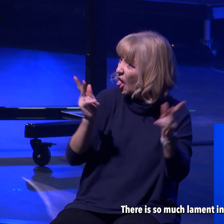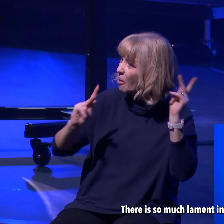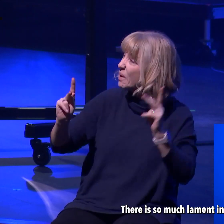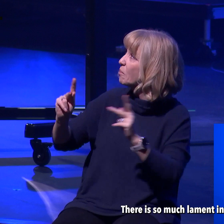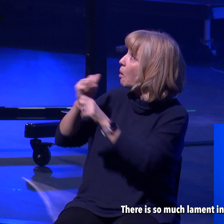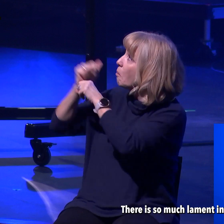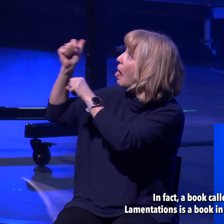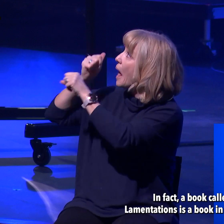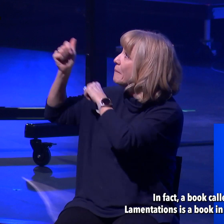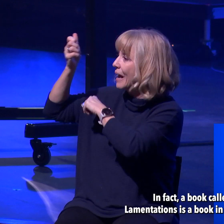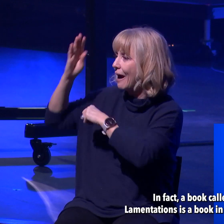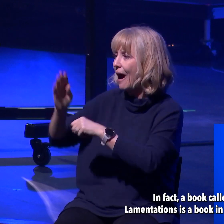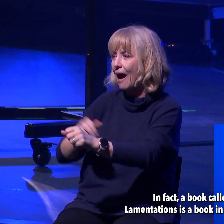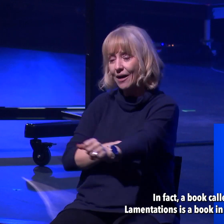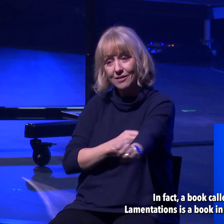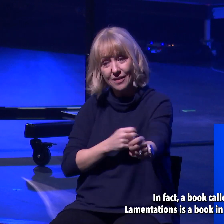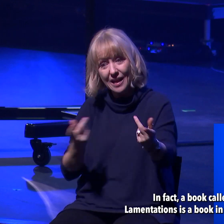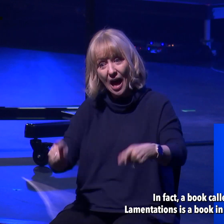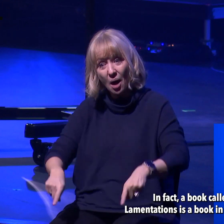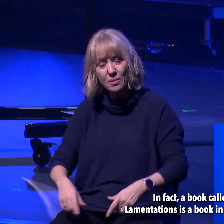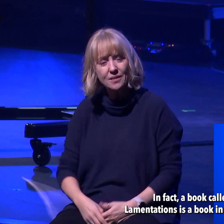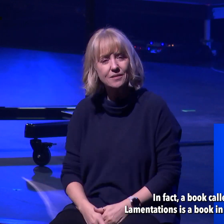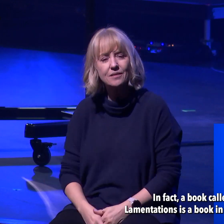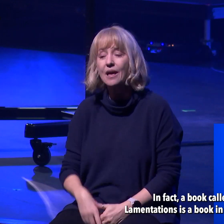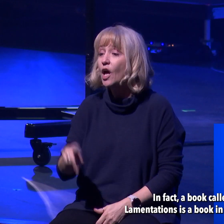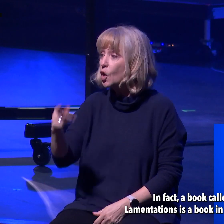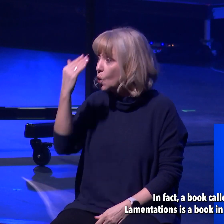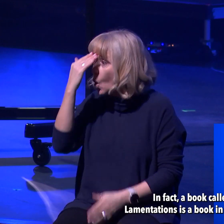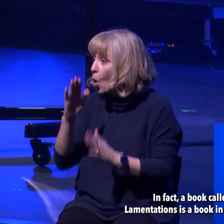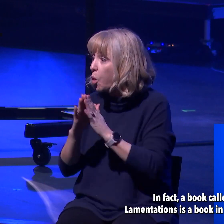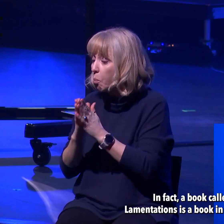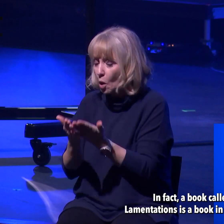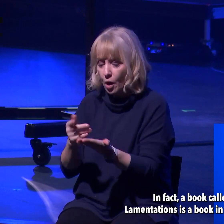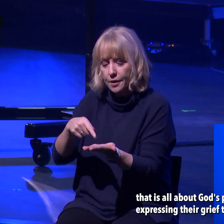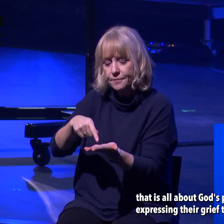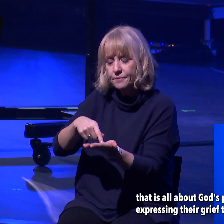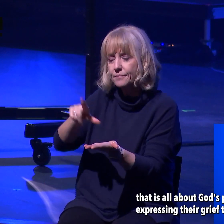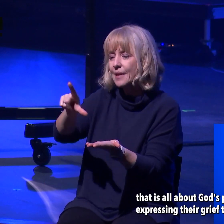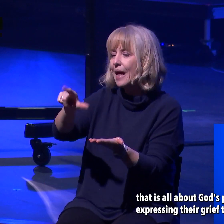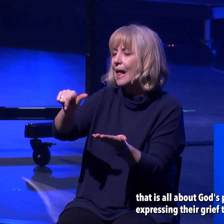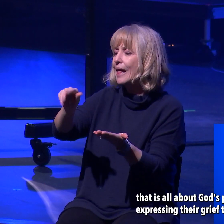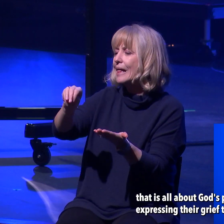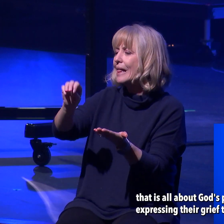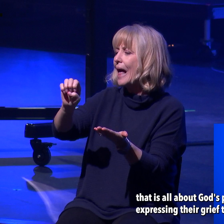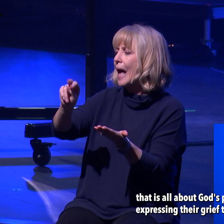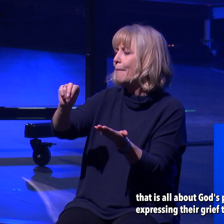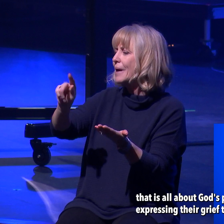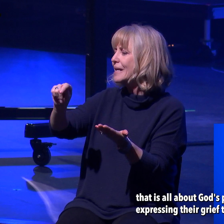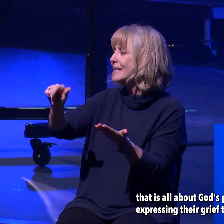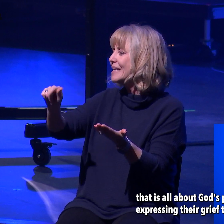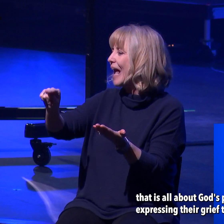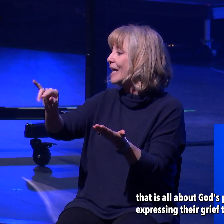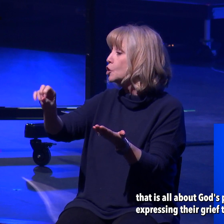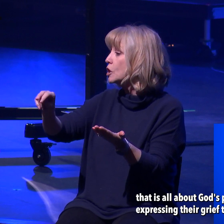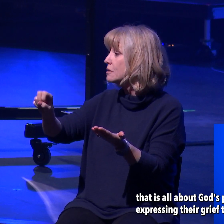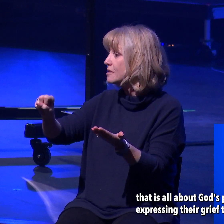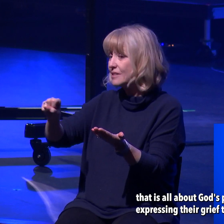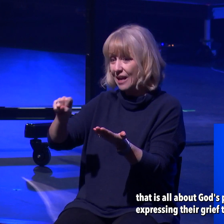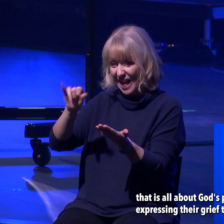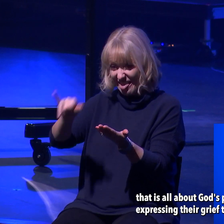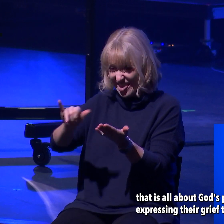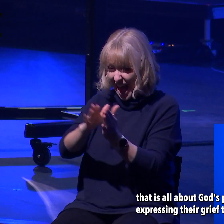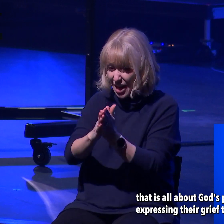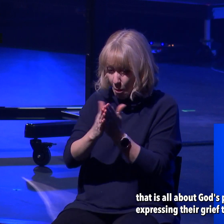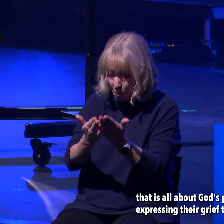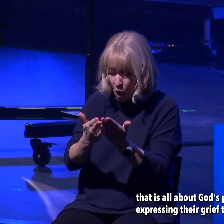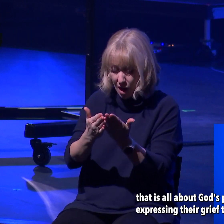the Bible. In fact, a book called Lamentations is a book in the Bible that is all about God's people expressing their